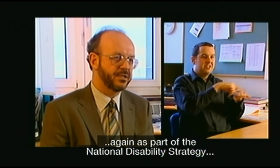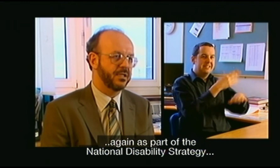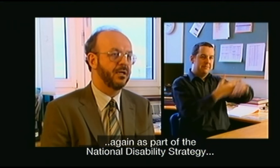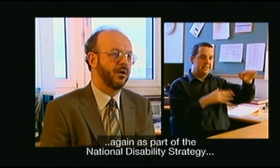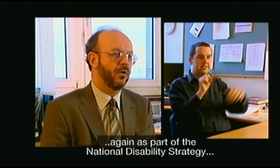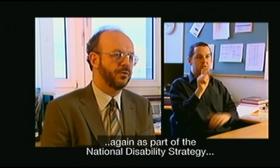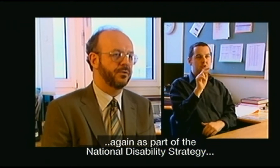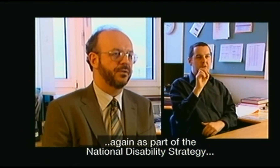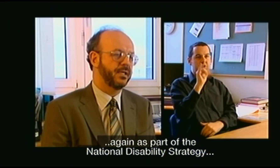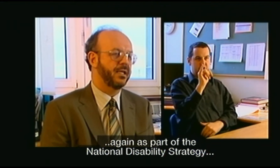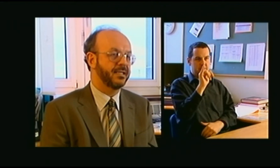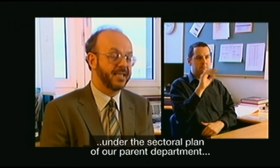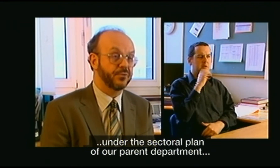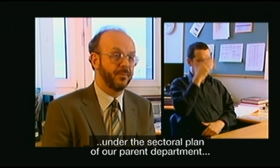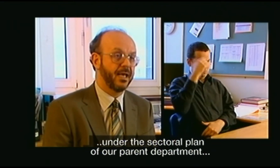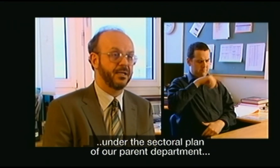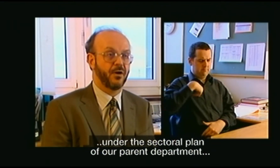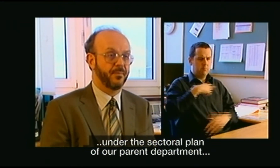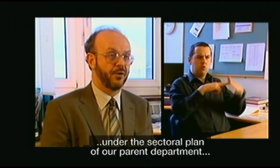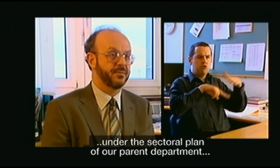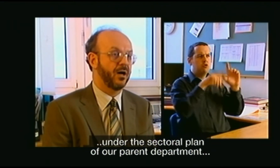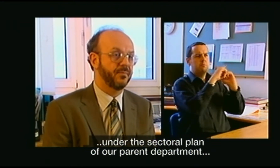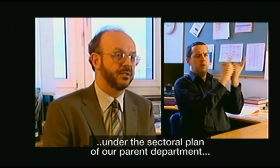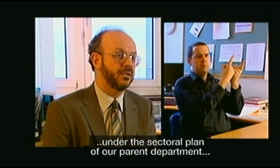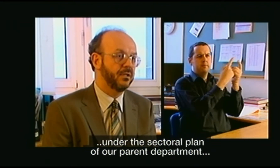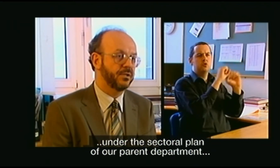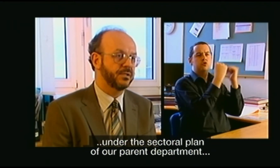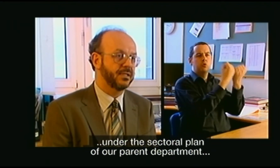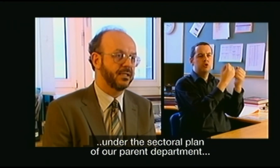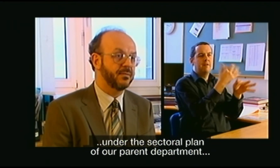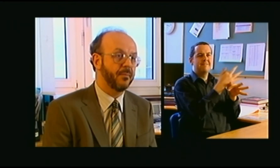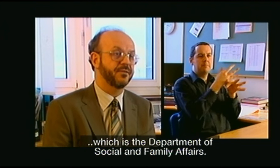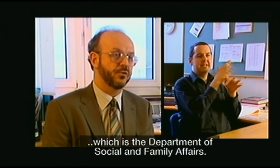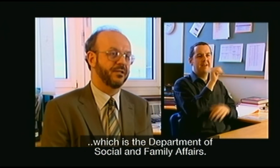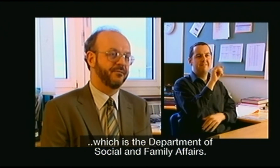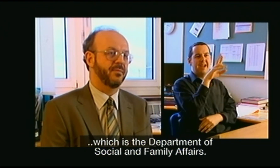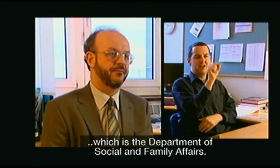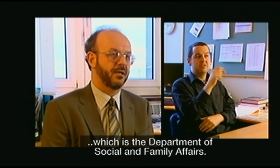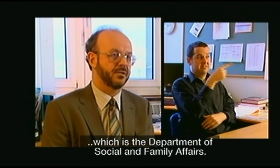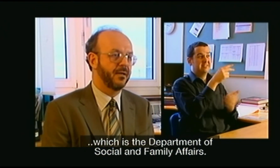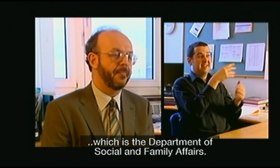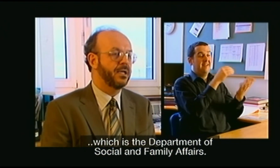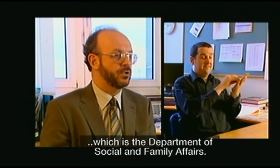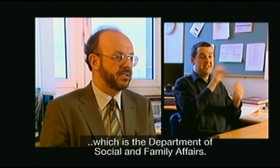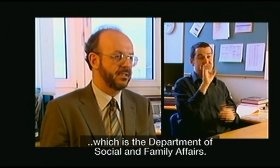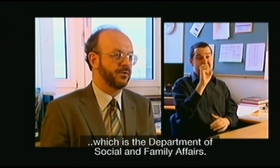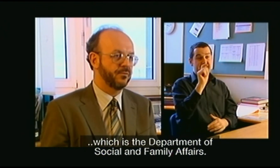Strategy, under the sectoral plan of our parent department, which is the Department of Social and Family Affairs. So we see our role